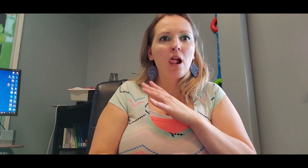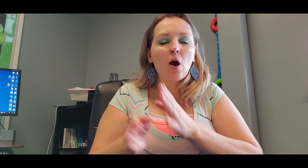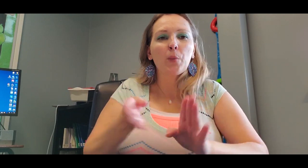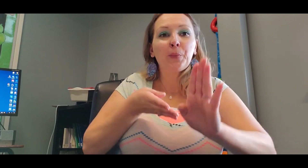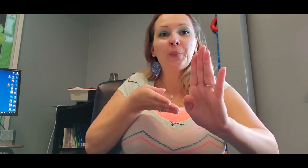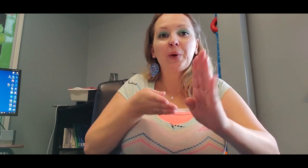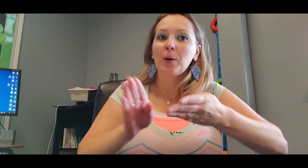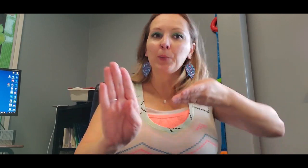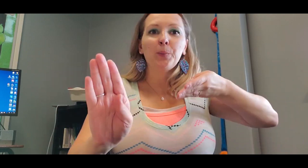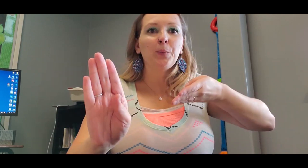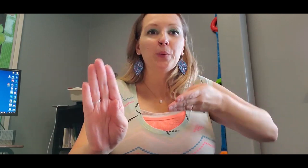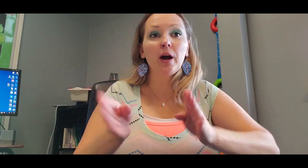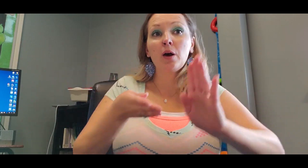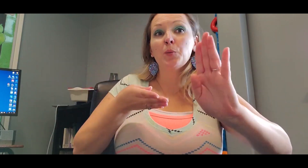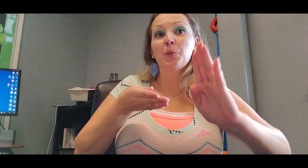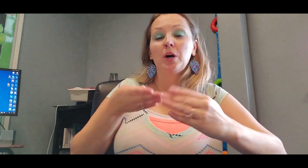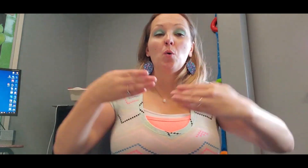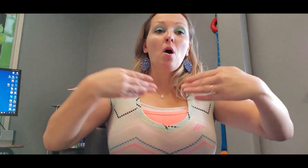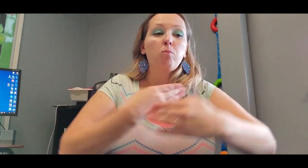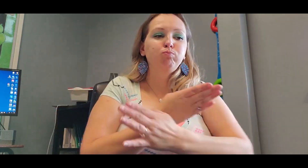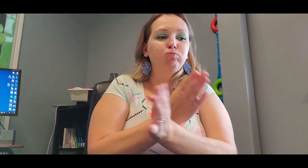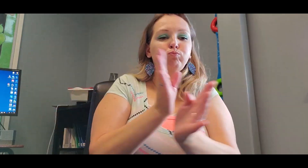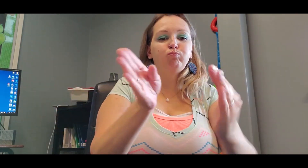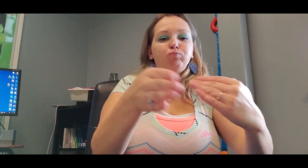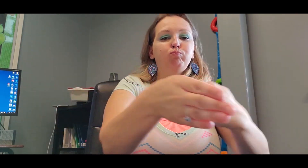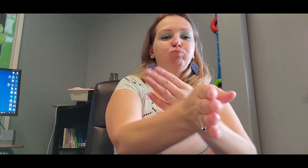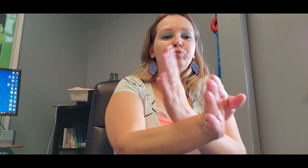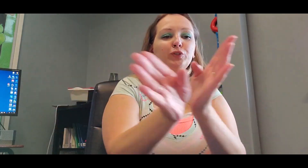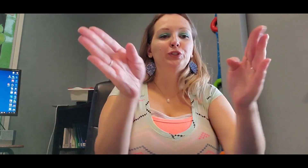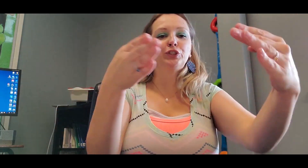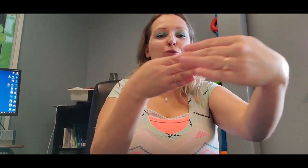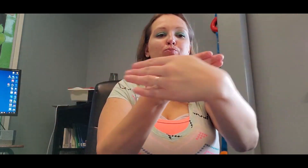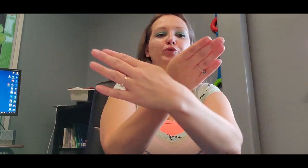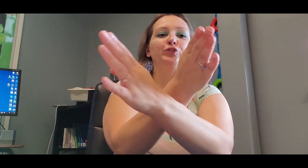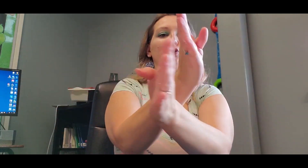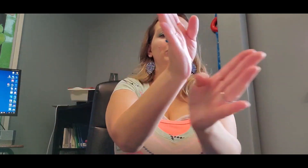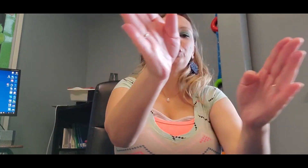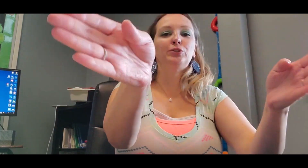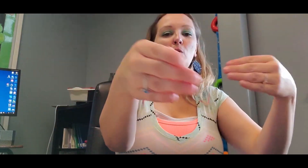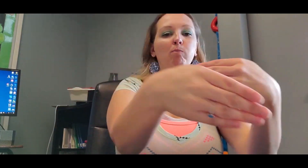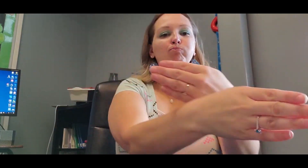The person is able to expertly roll on the roller skates, weaving in and out.